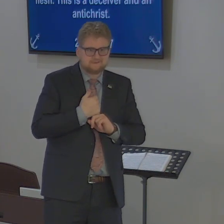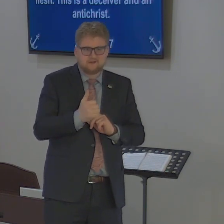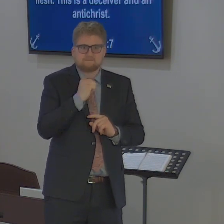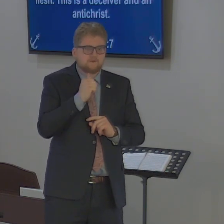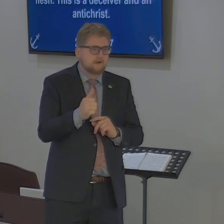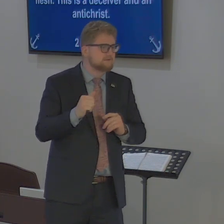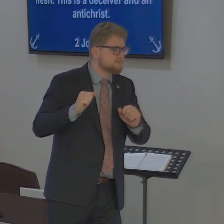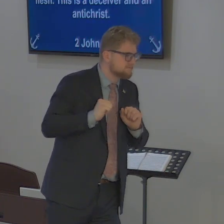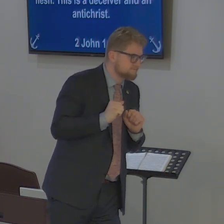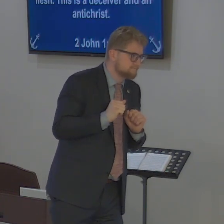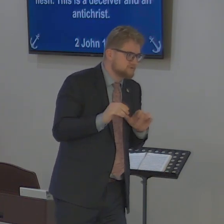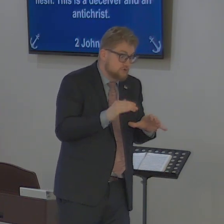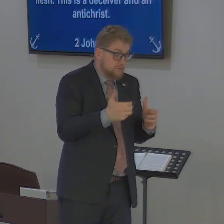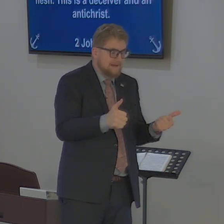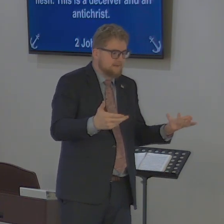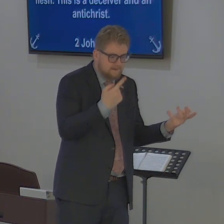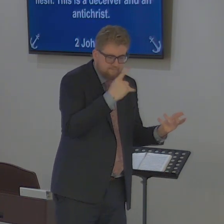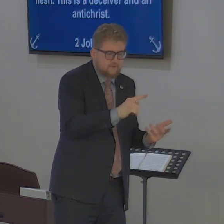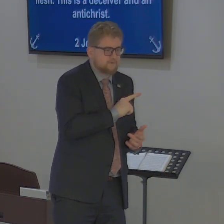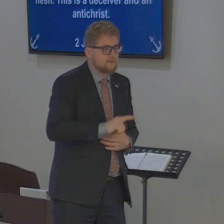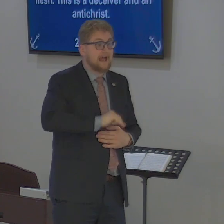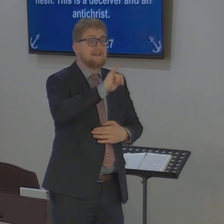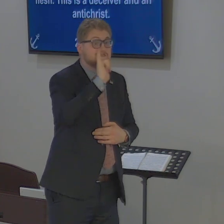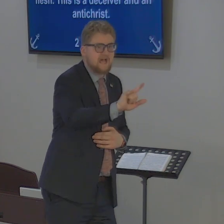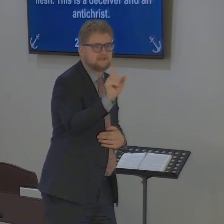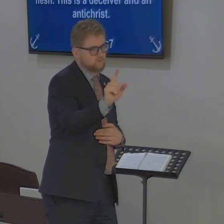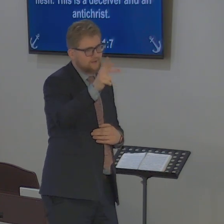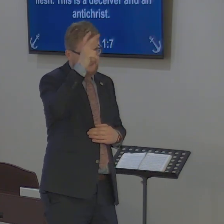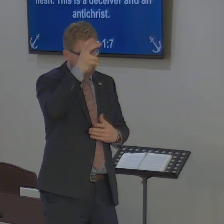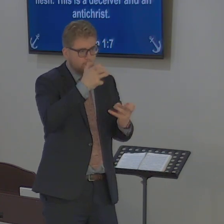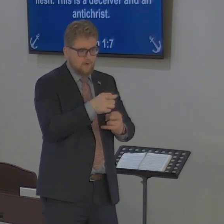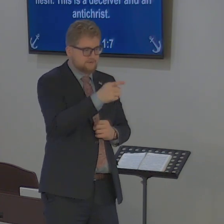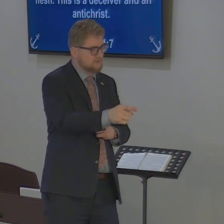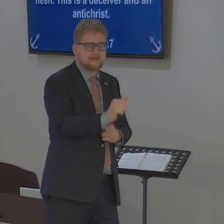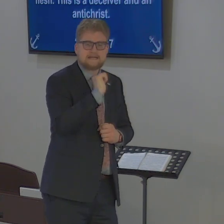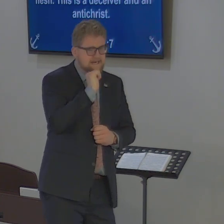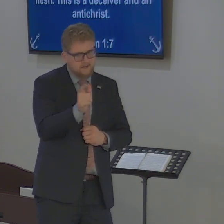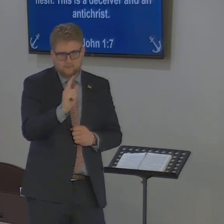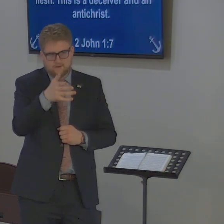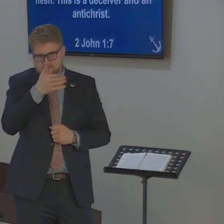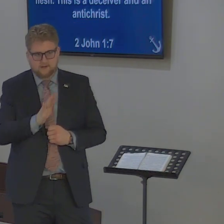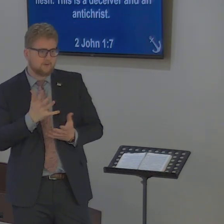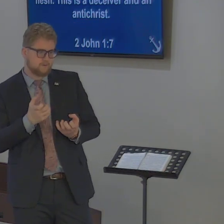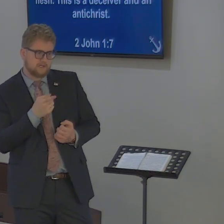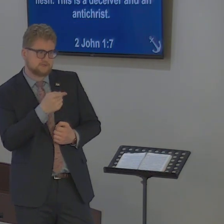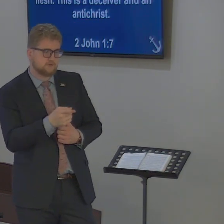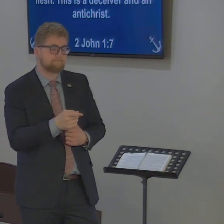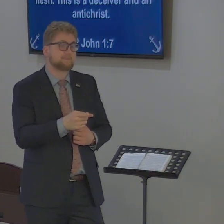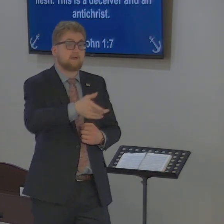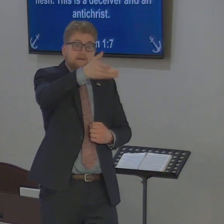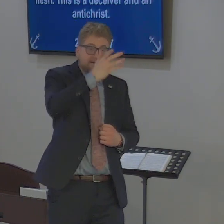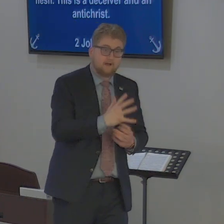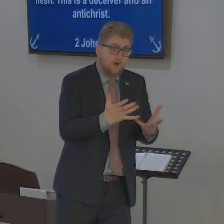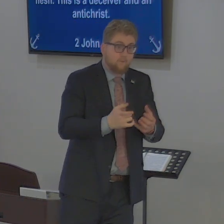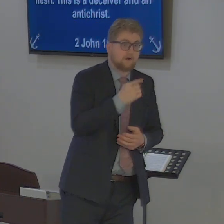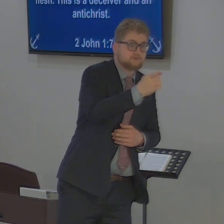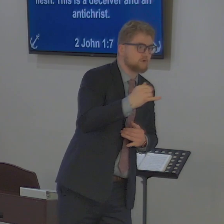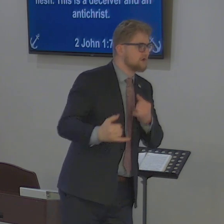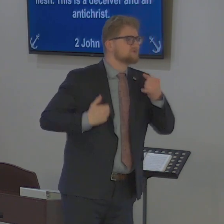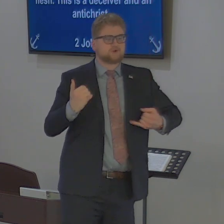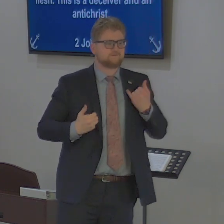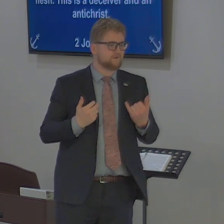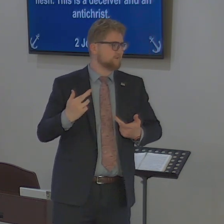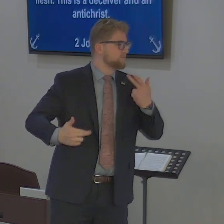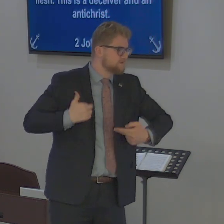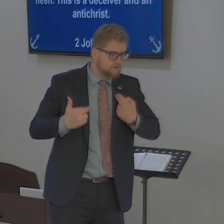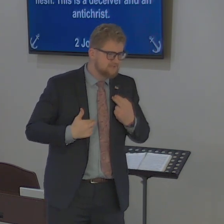That's where the devil wants you. That's not where God wants you. Listen, child of God, God wants you to be joyful and rejoicing. I understand life